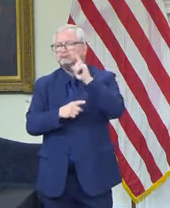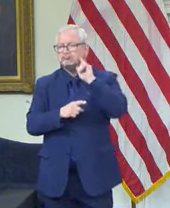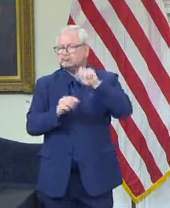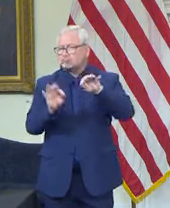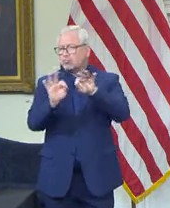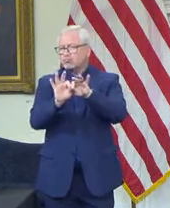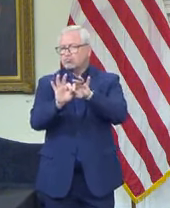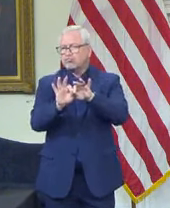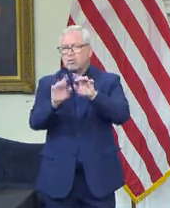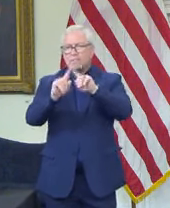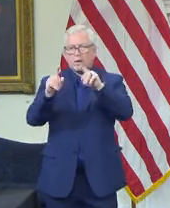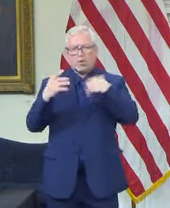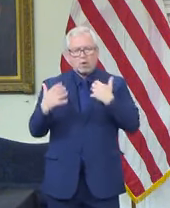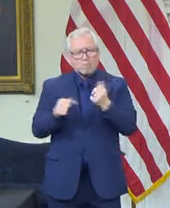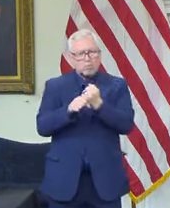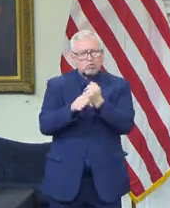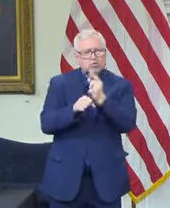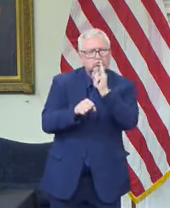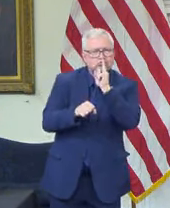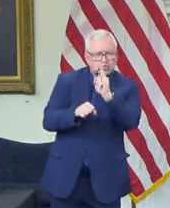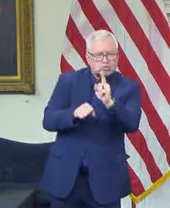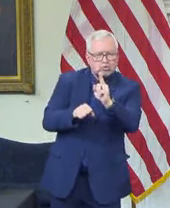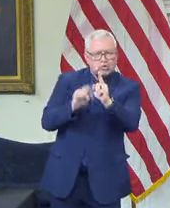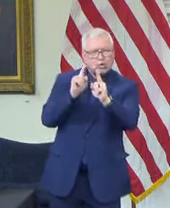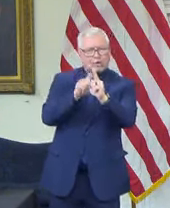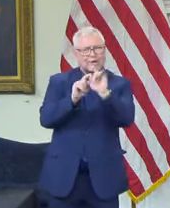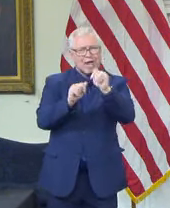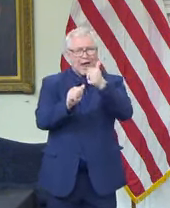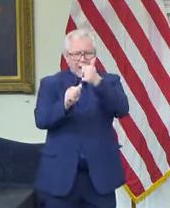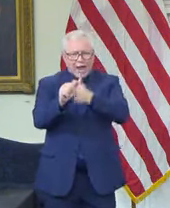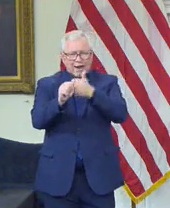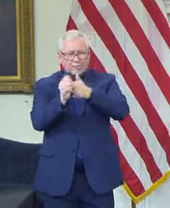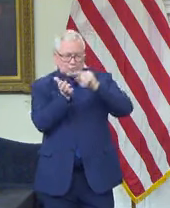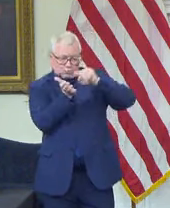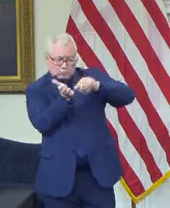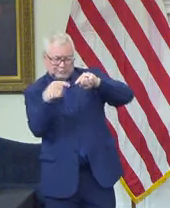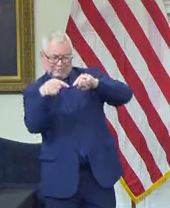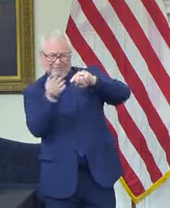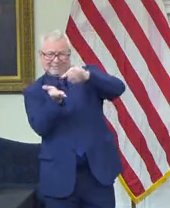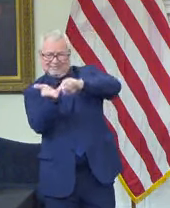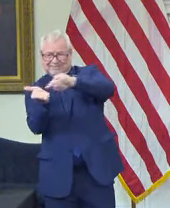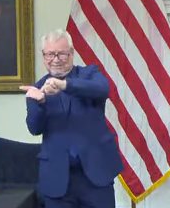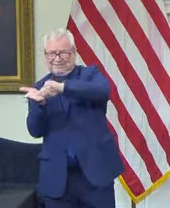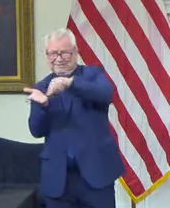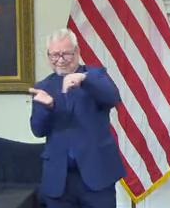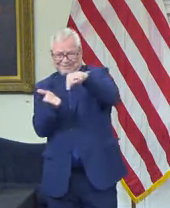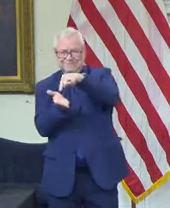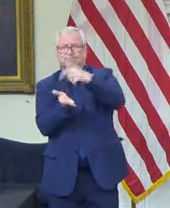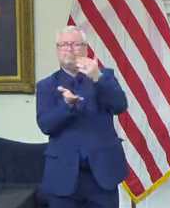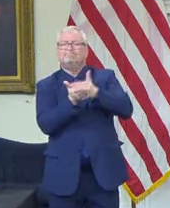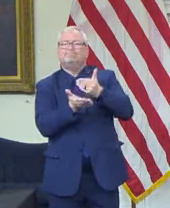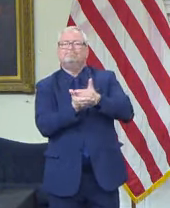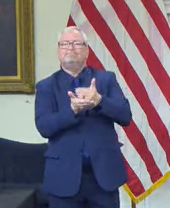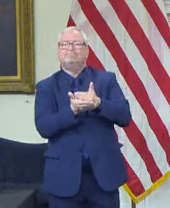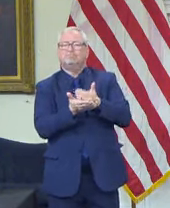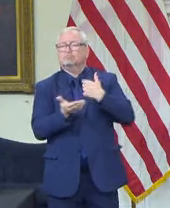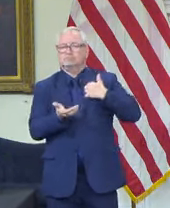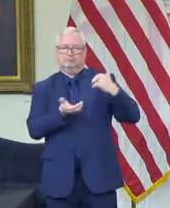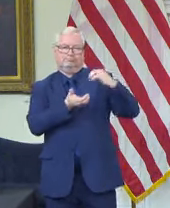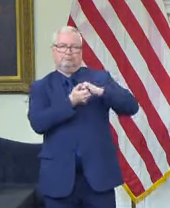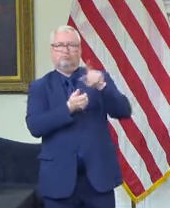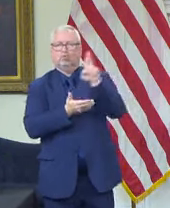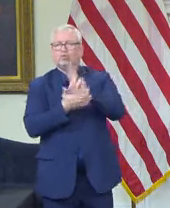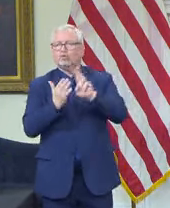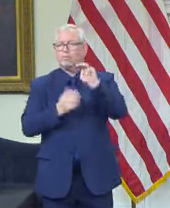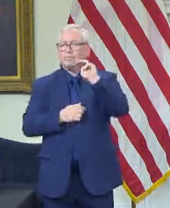granted. So this week, in partnership with the University of Maryland Medical System and